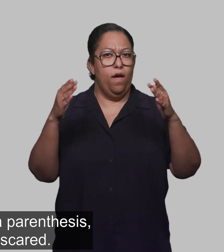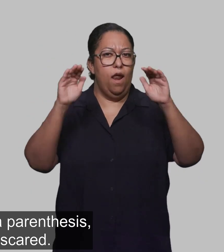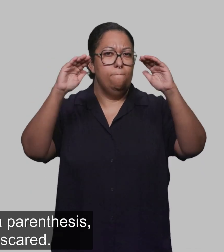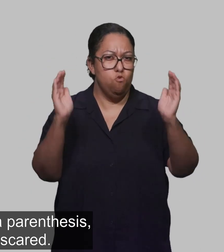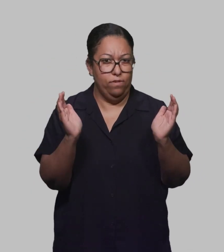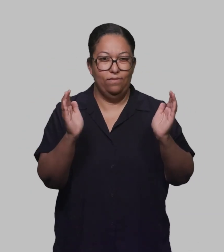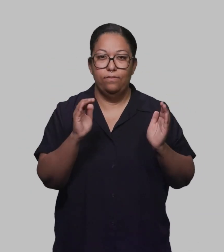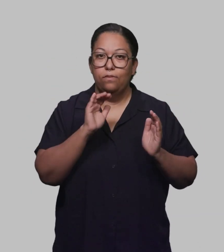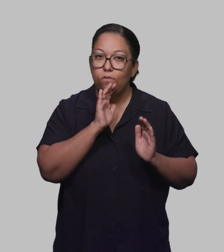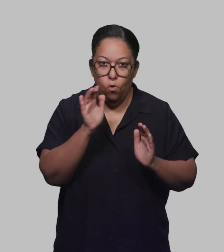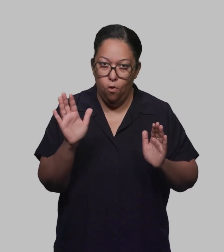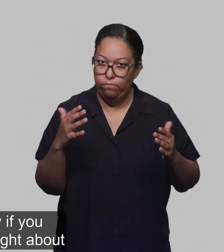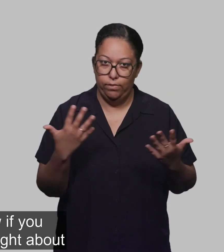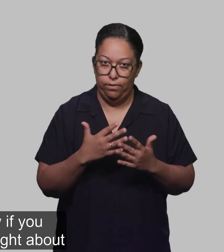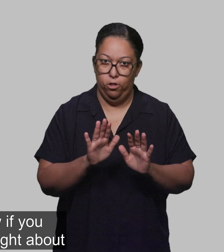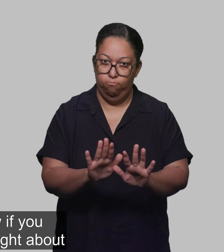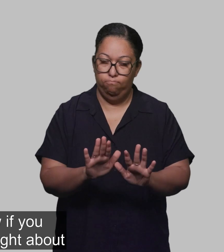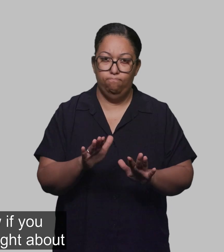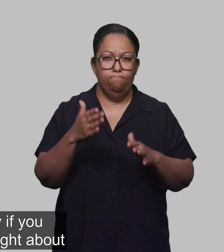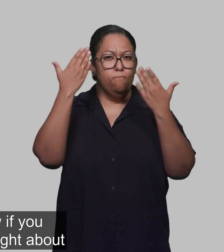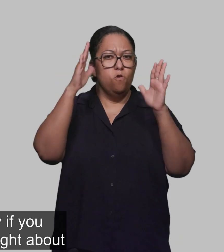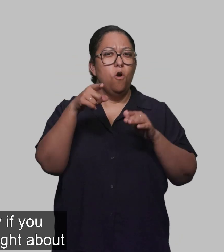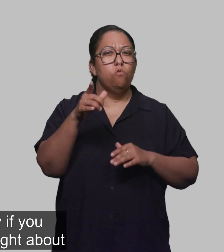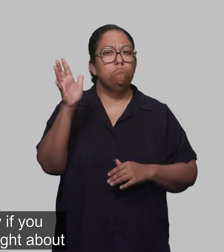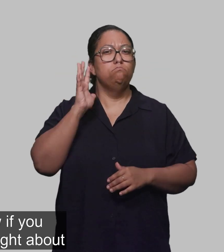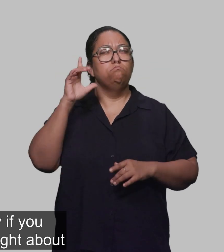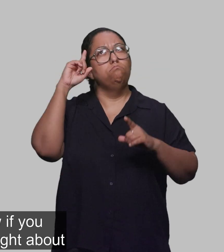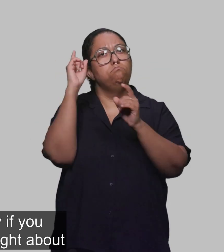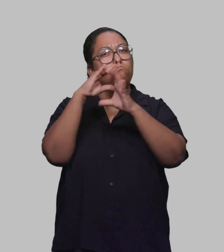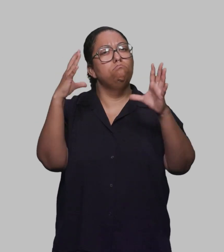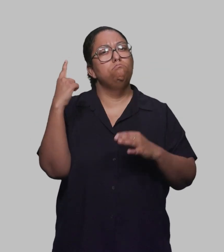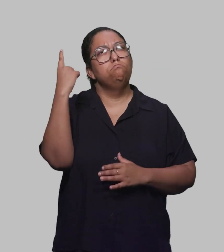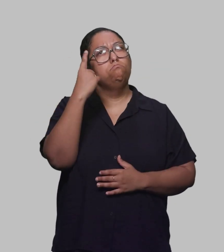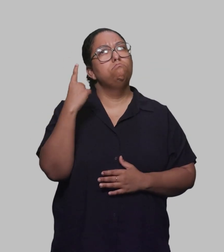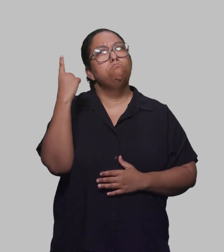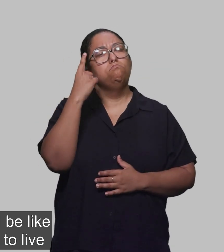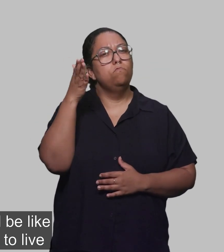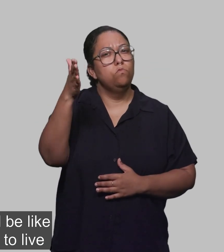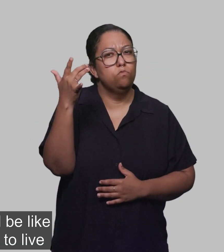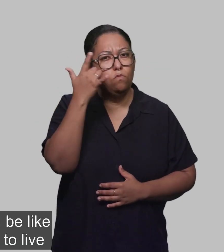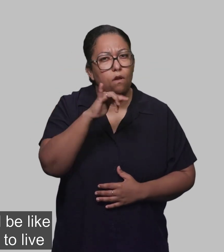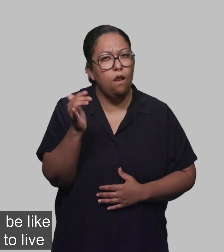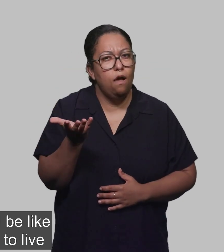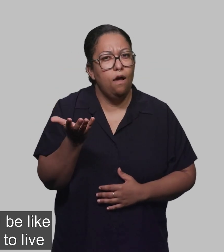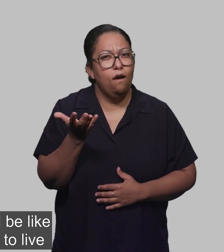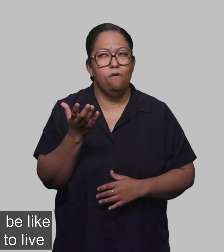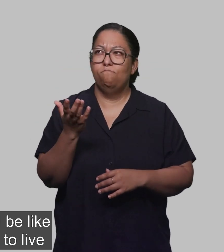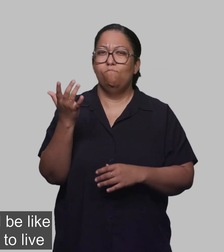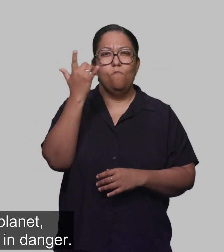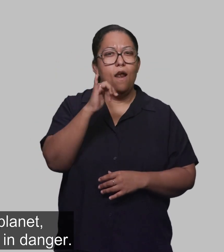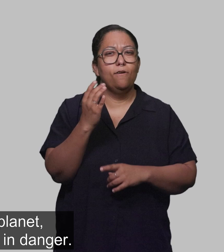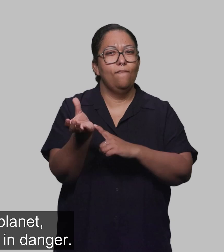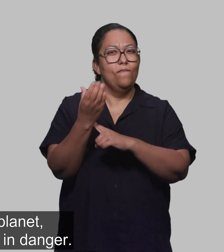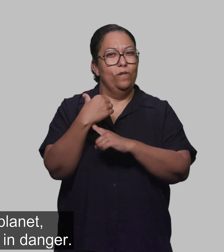and don't be scared. I don't know if you have ever thought about what it would be like to be forced